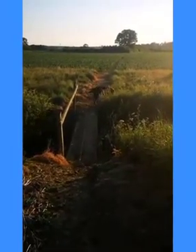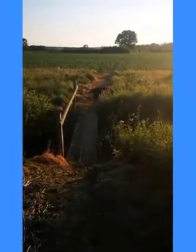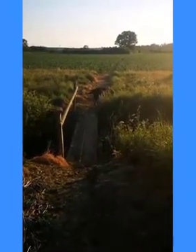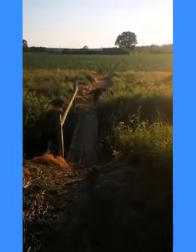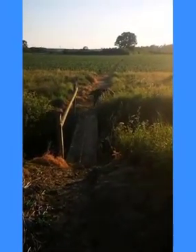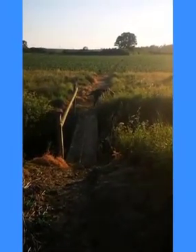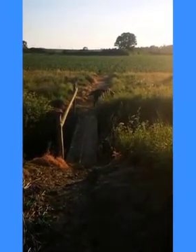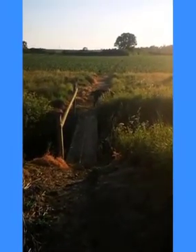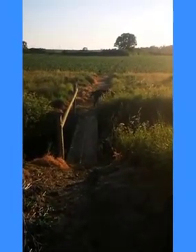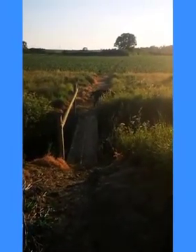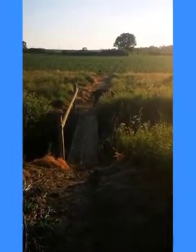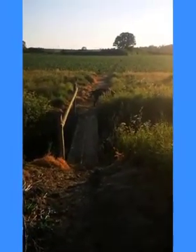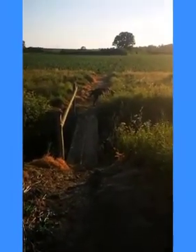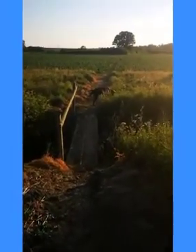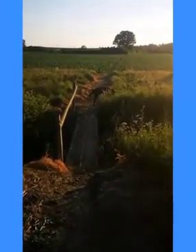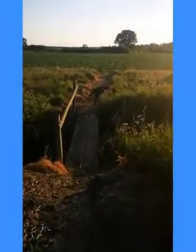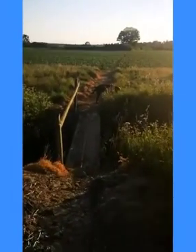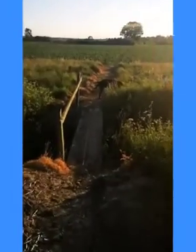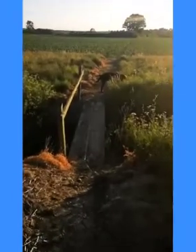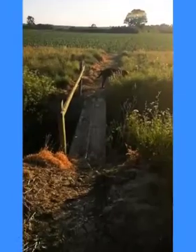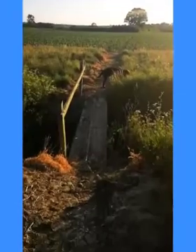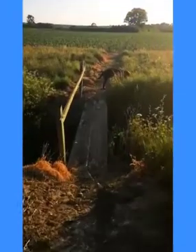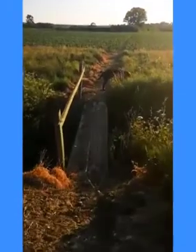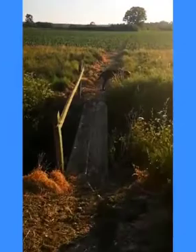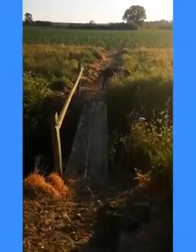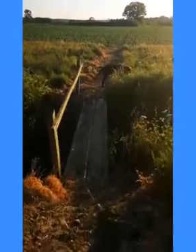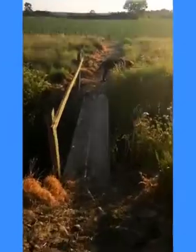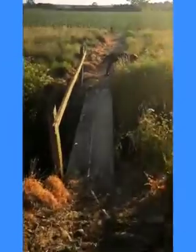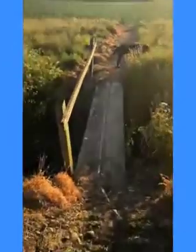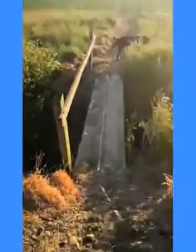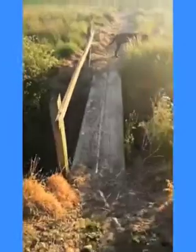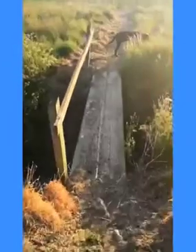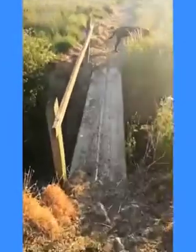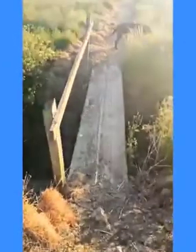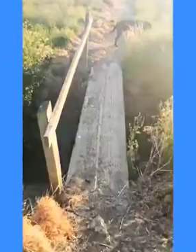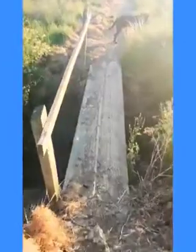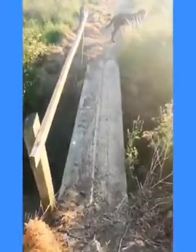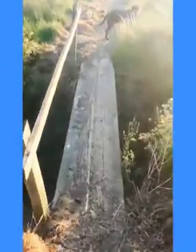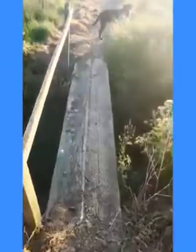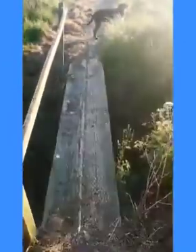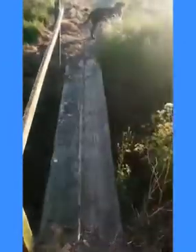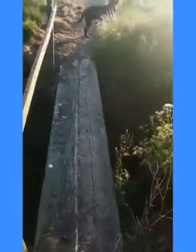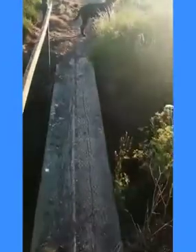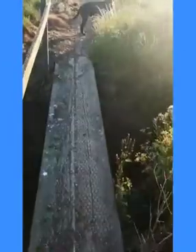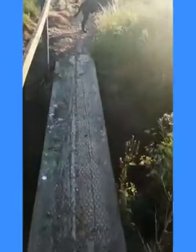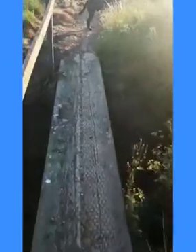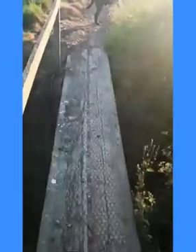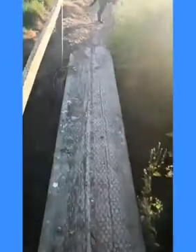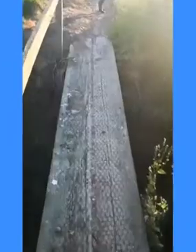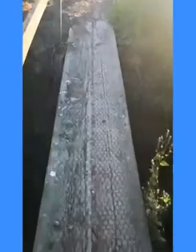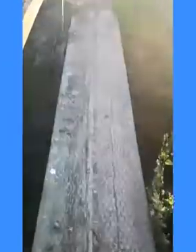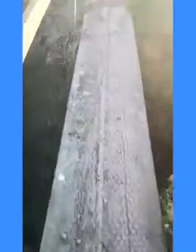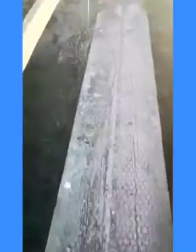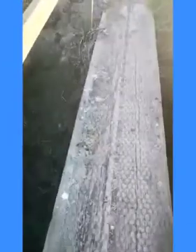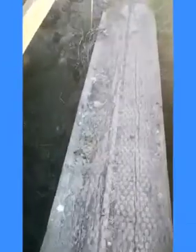Nicely done. Now I'm going to go across the bridge. Now, go slowly and carefully so I don't fall